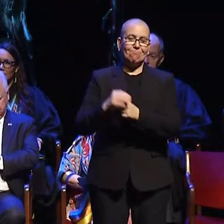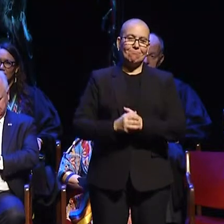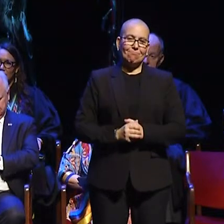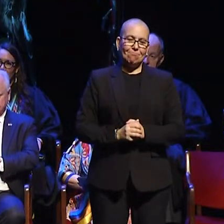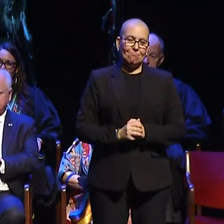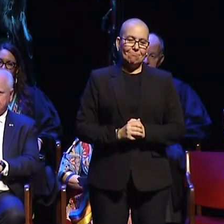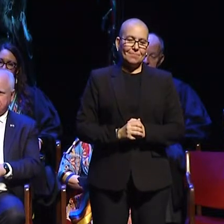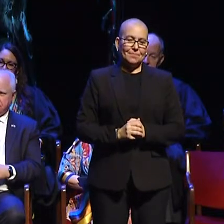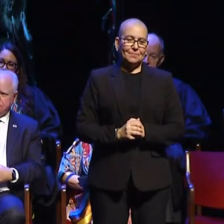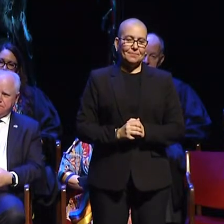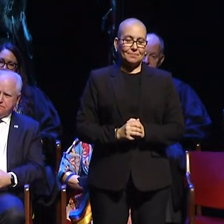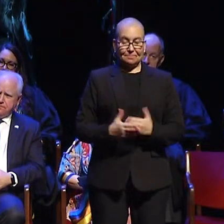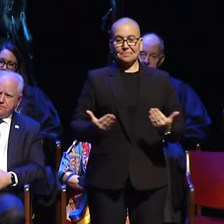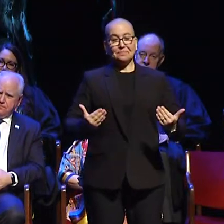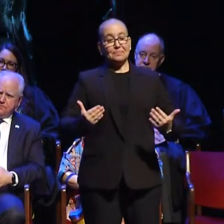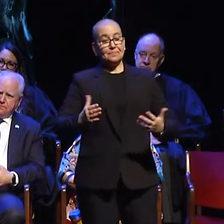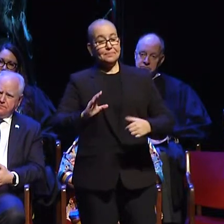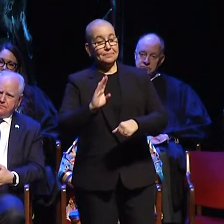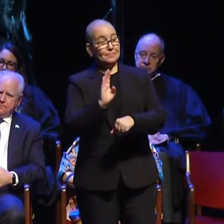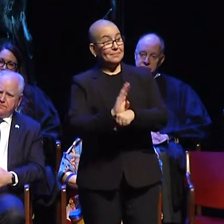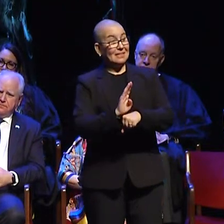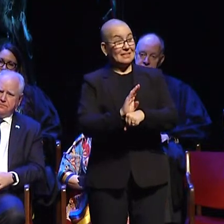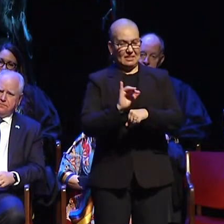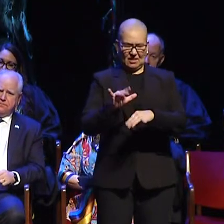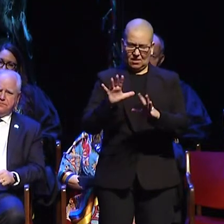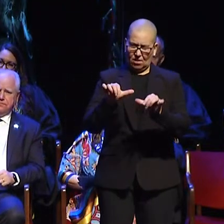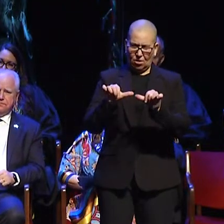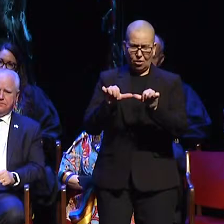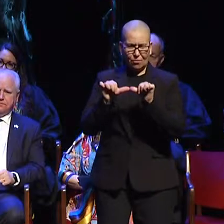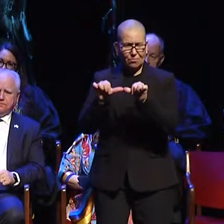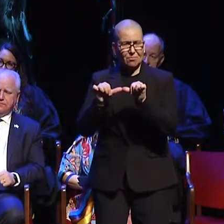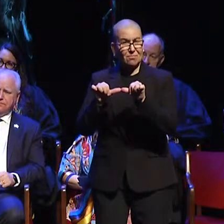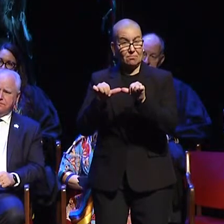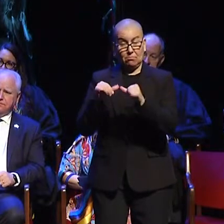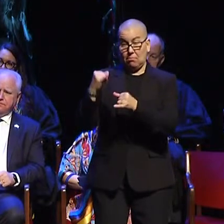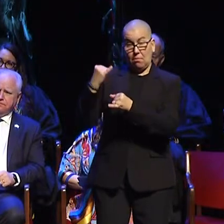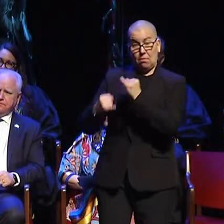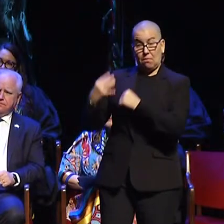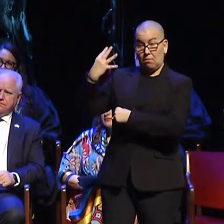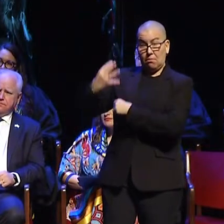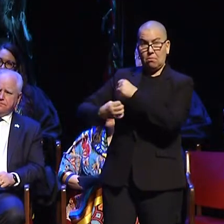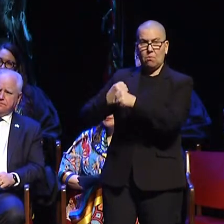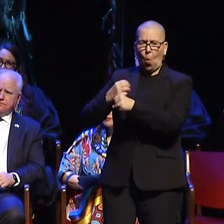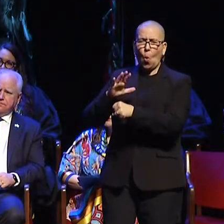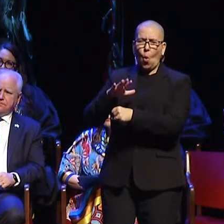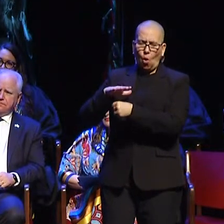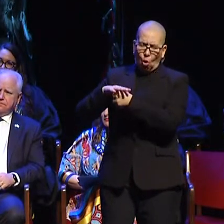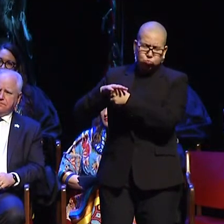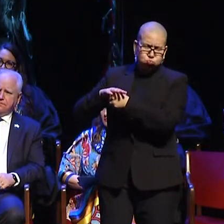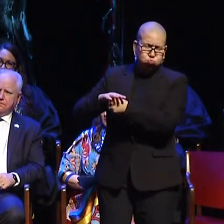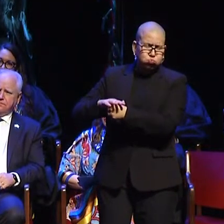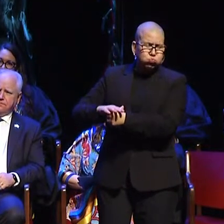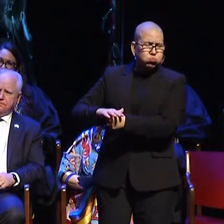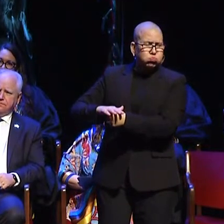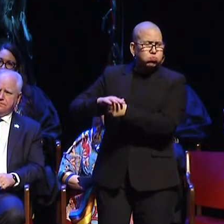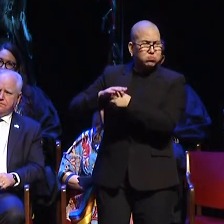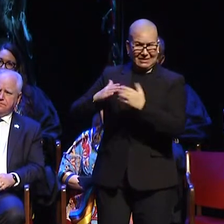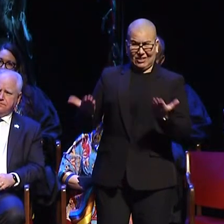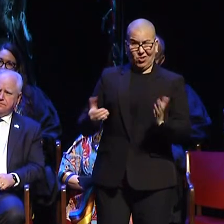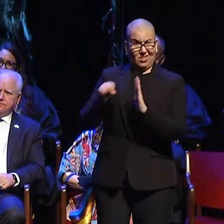It's a business that has endured quite a stress test these last few years. And we in Minnesota didn't just pass that test,